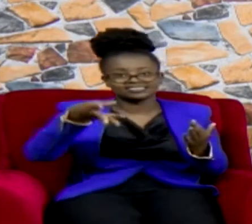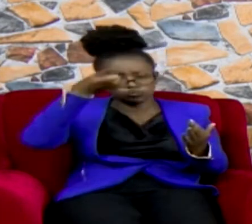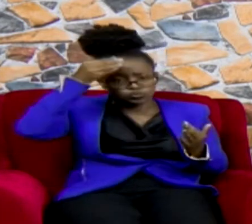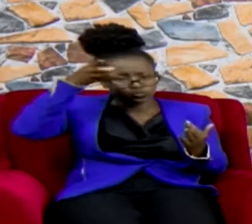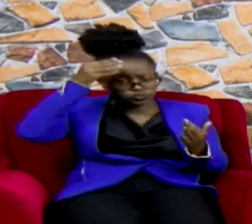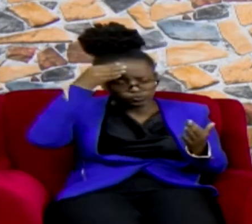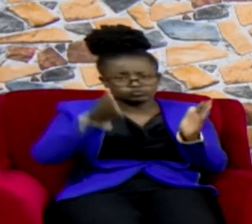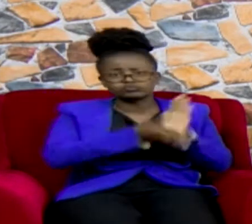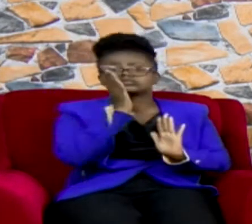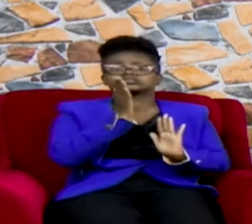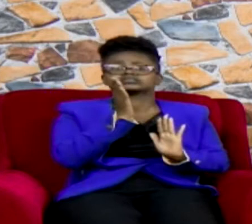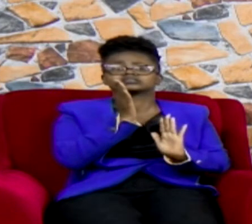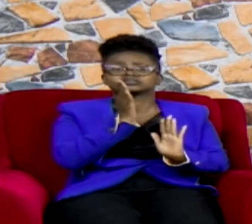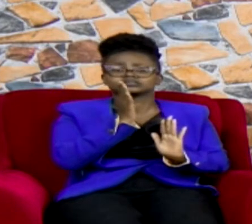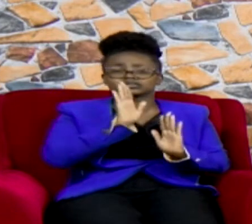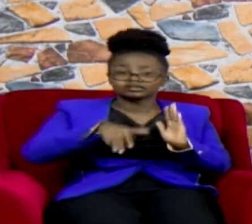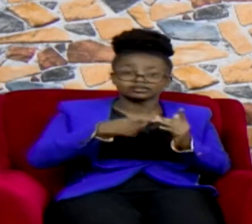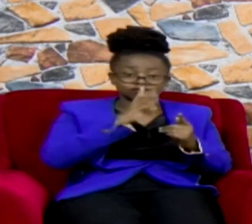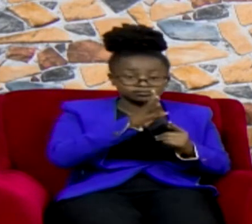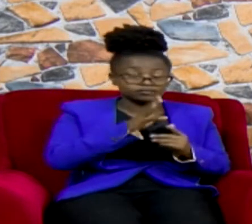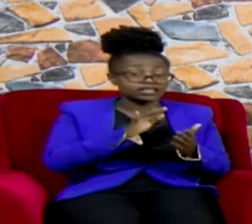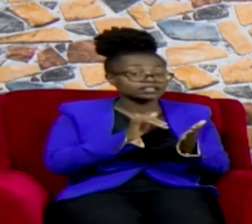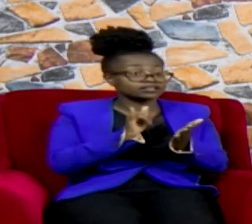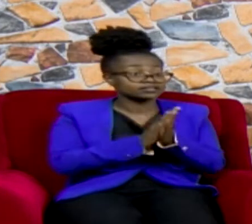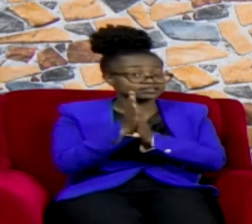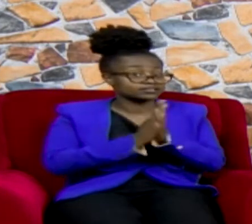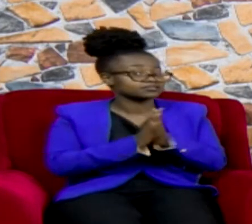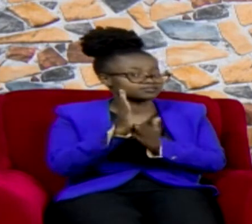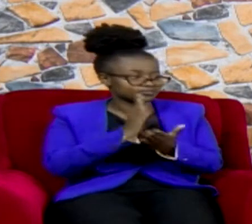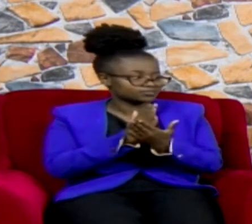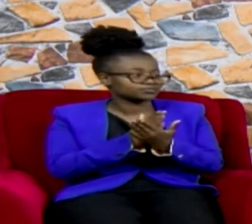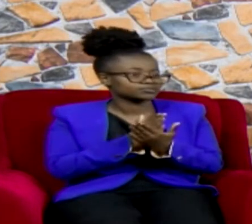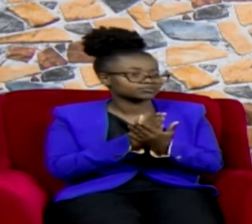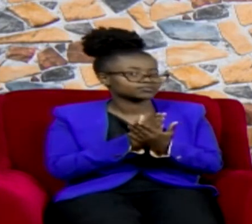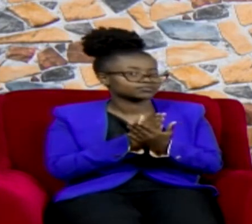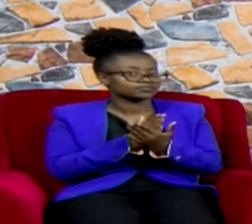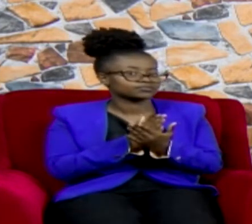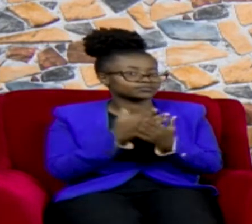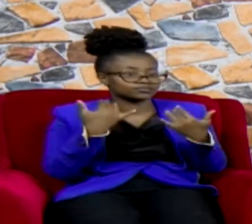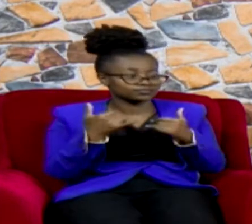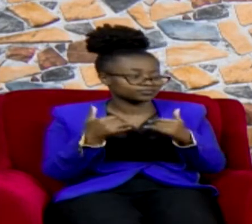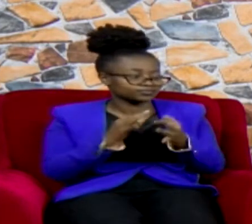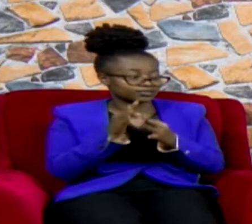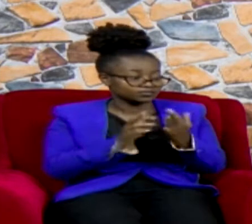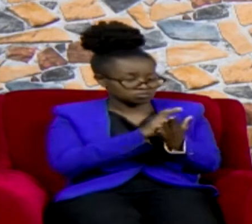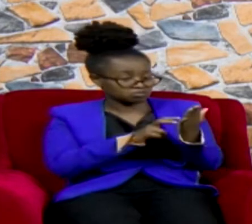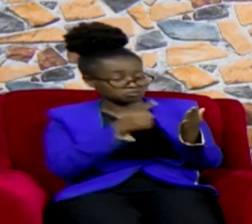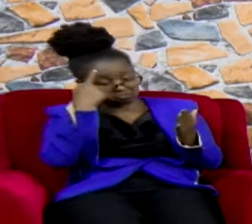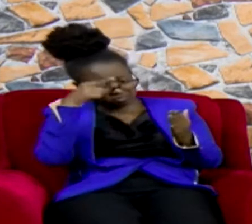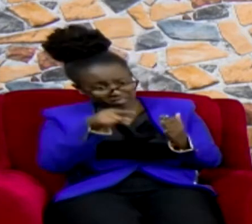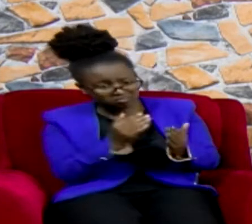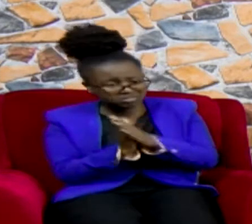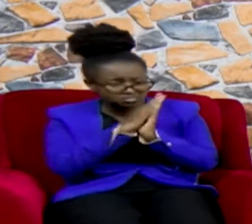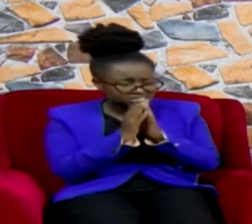Oh, right. Okay. Yes. Okay. Yes. That's interesting. That's quite interesting. Wow. But if you read for him a story and then you